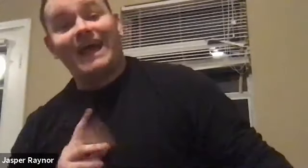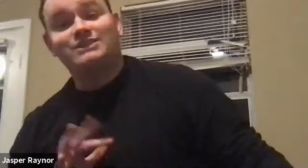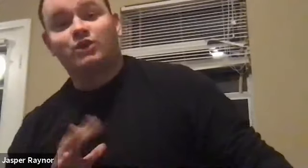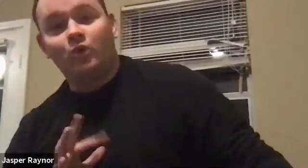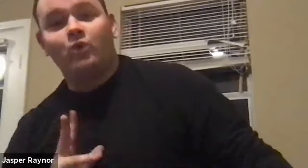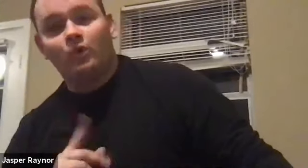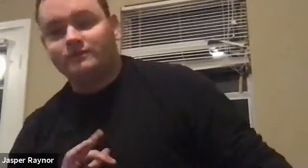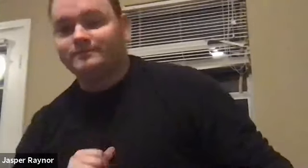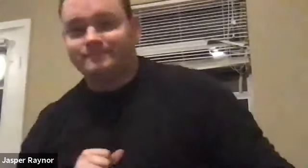That's cool.